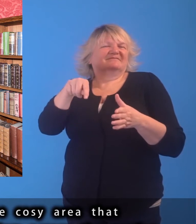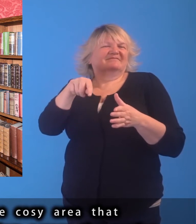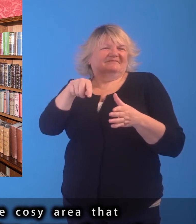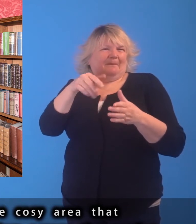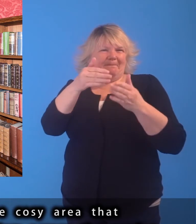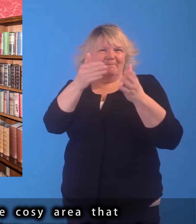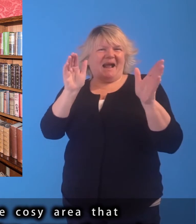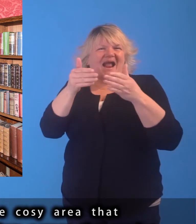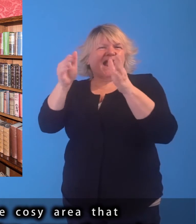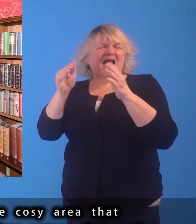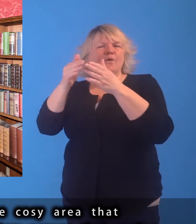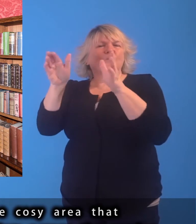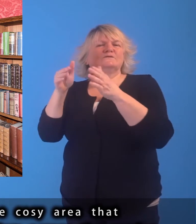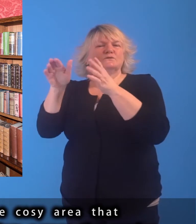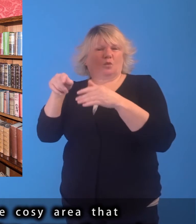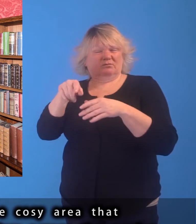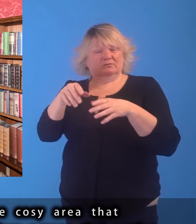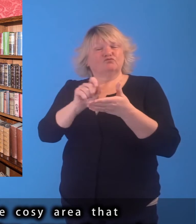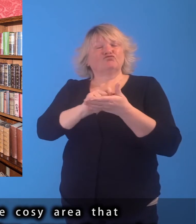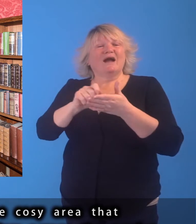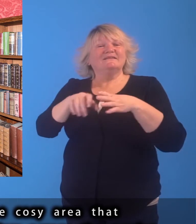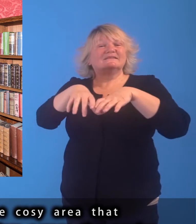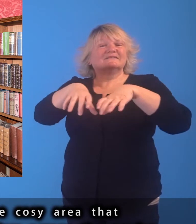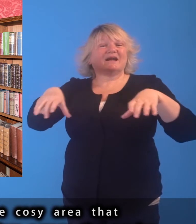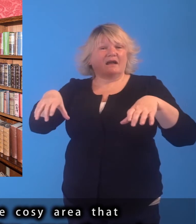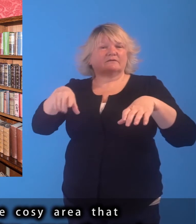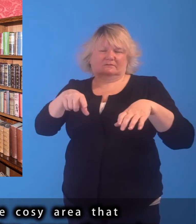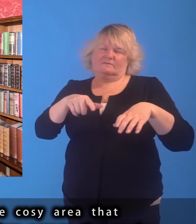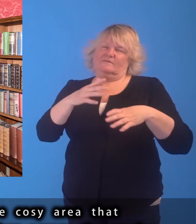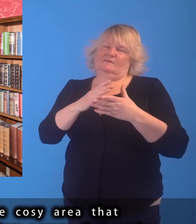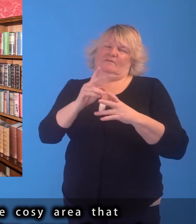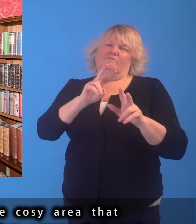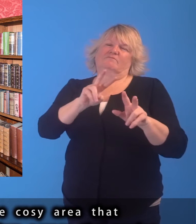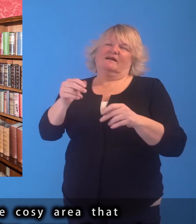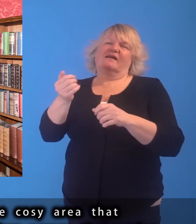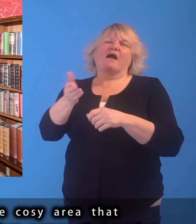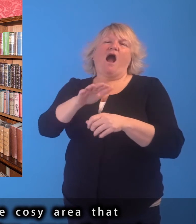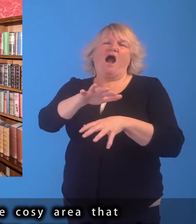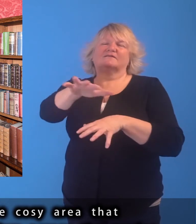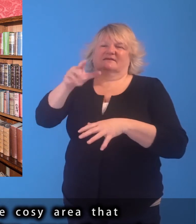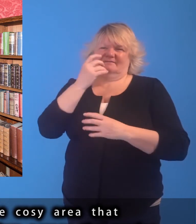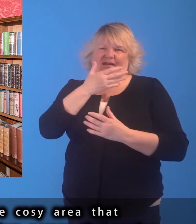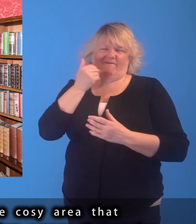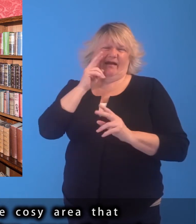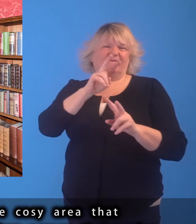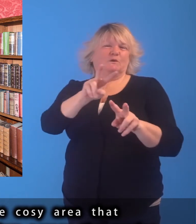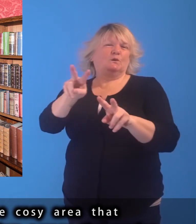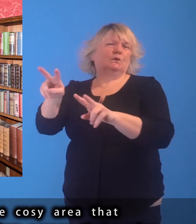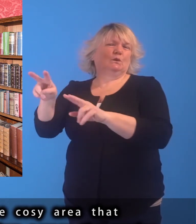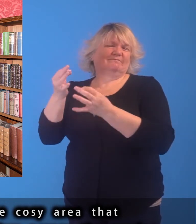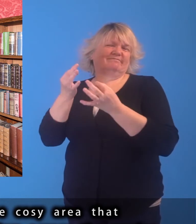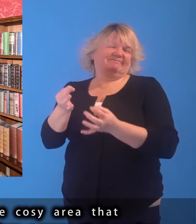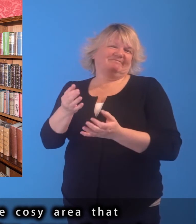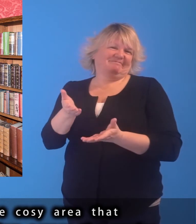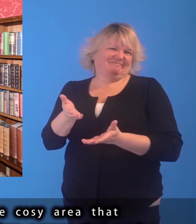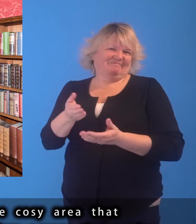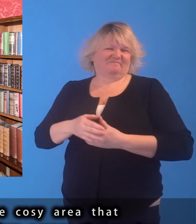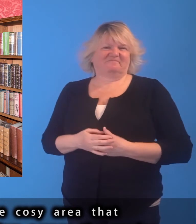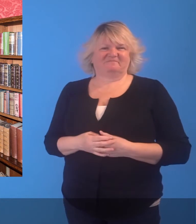The Reeds loved to entertain, and it seems the house was rarely quiet, with guests